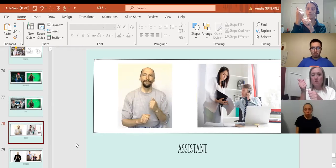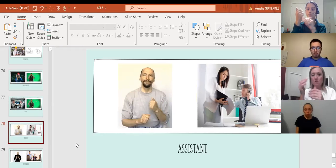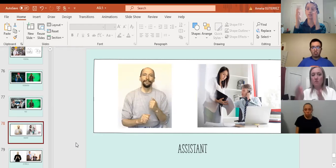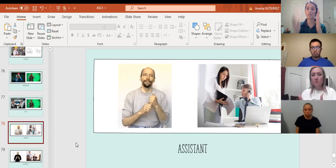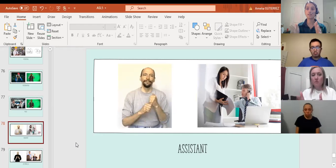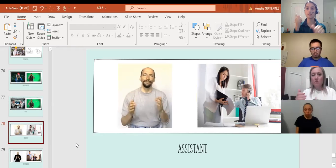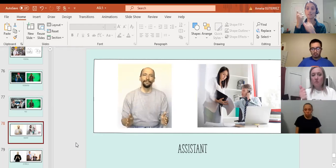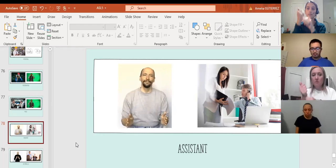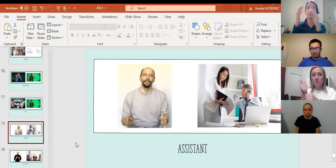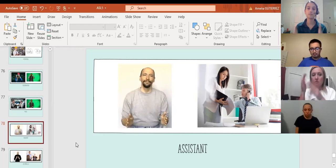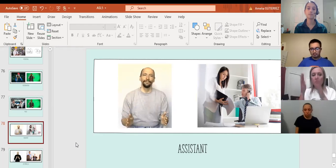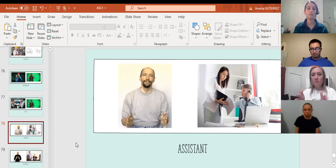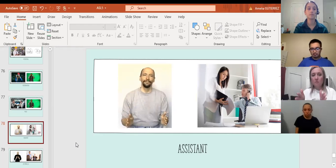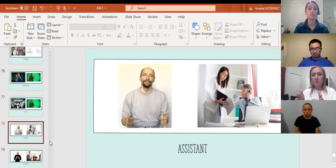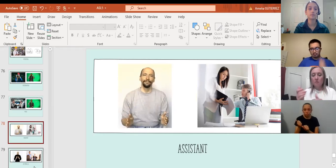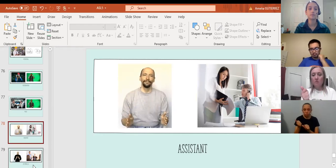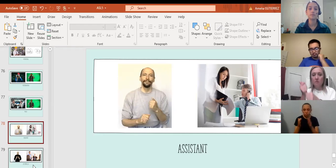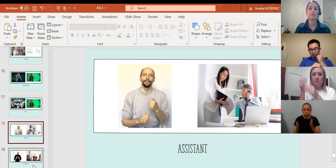A's, an assistant.